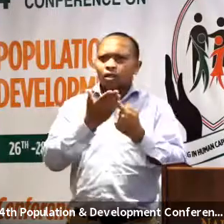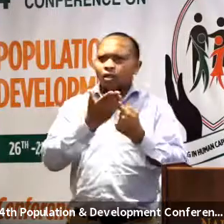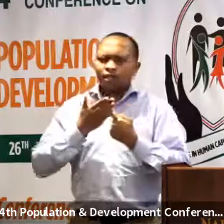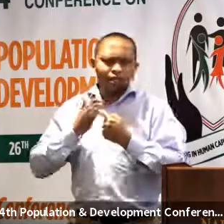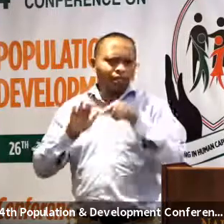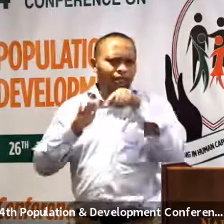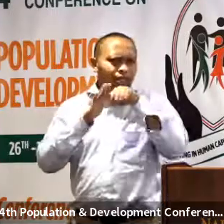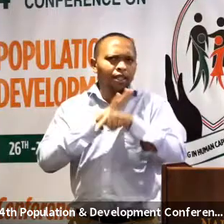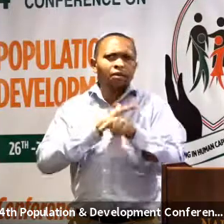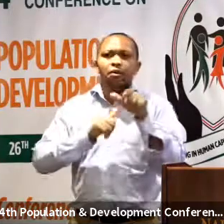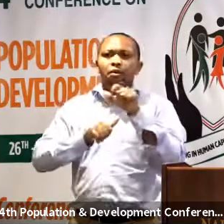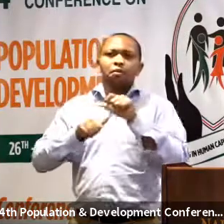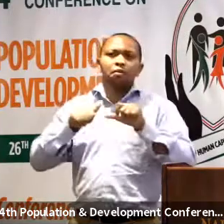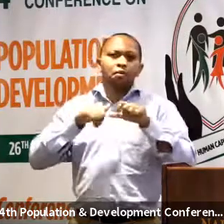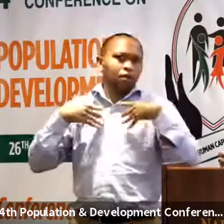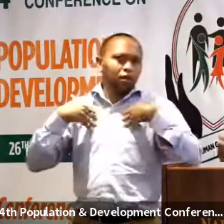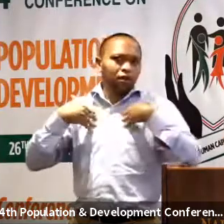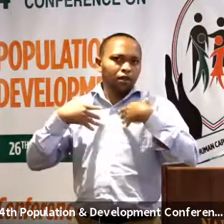about